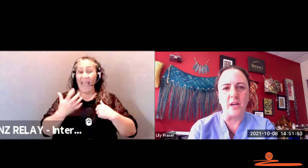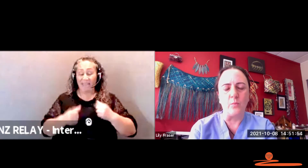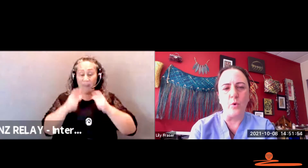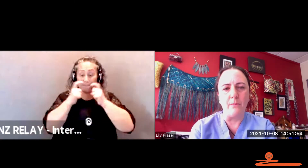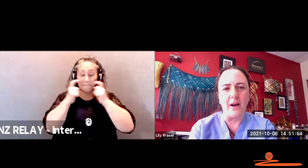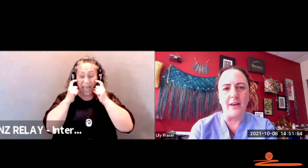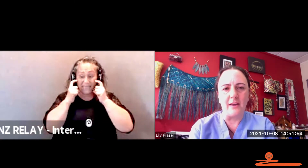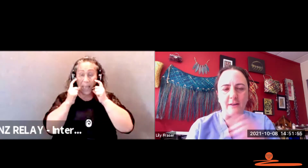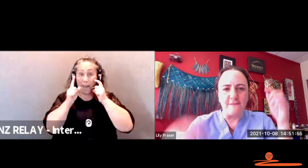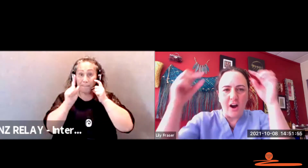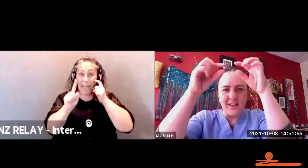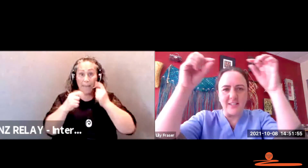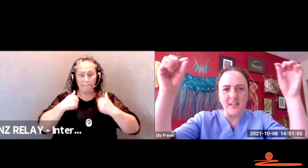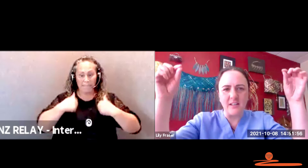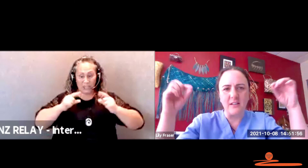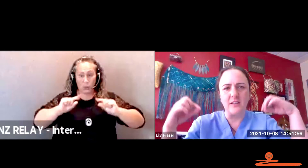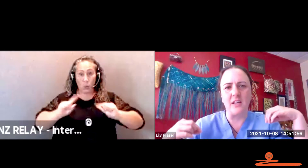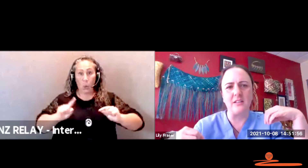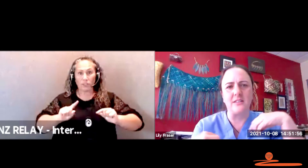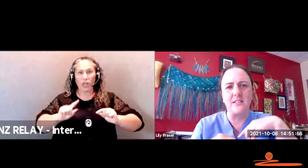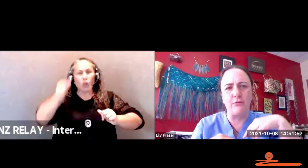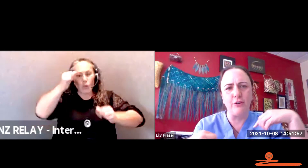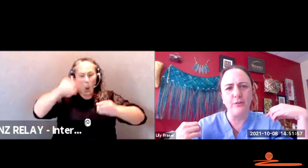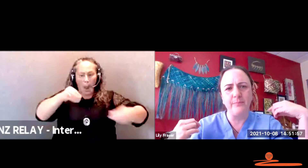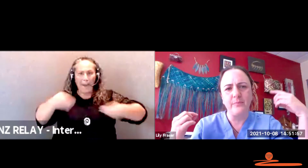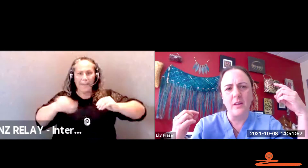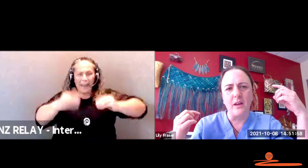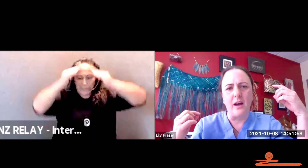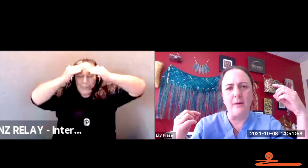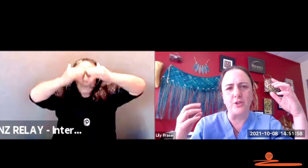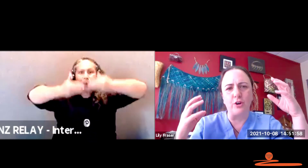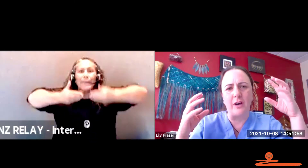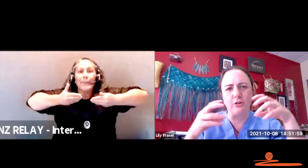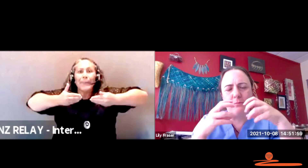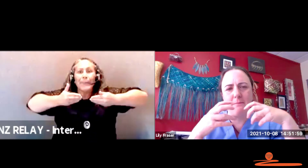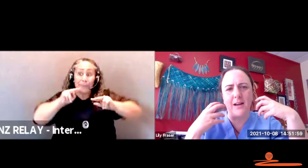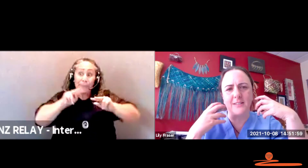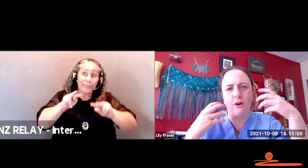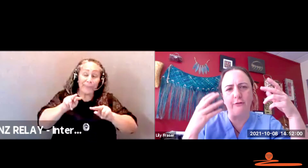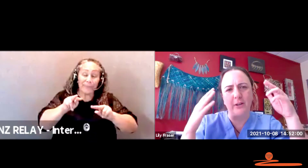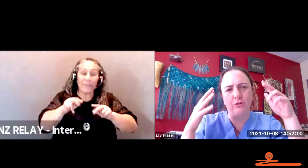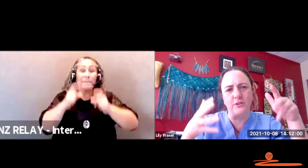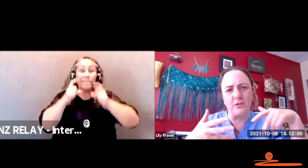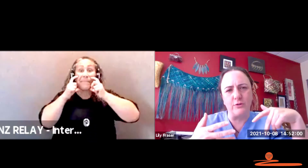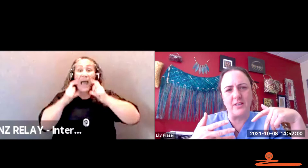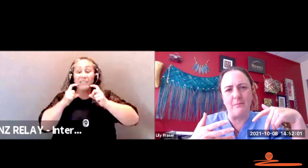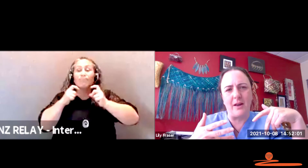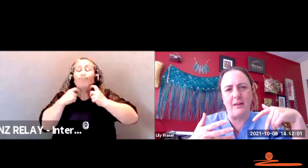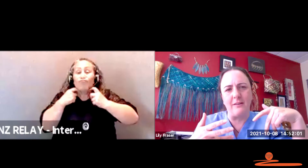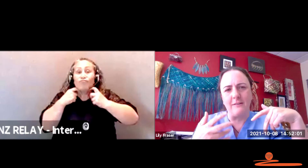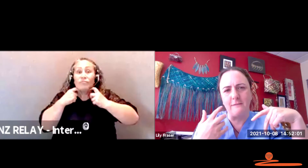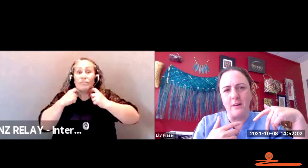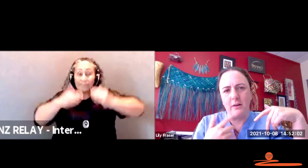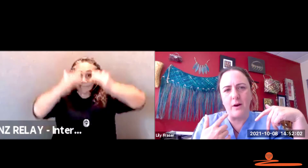was I wore my visor that is see-through. So I took my mask off, but you could still see